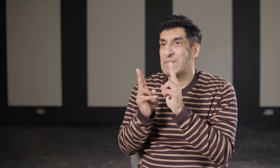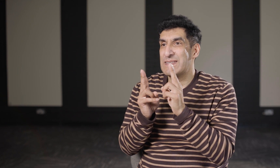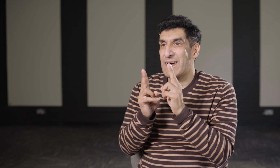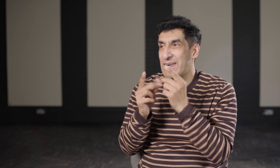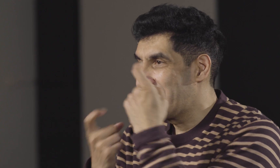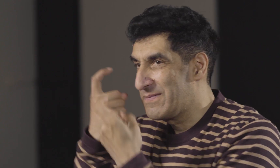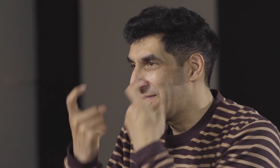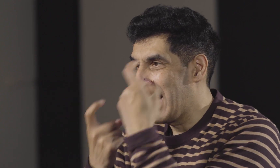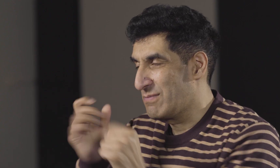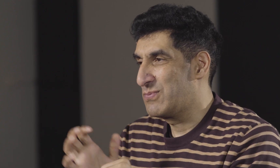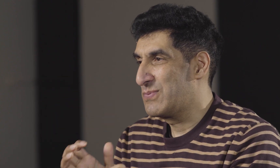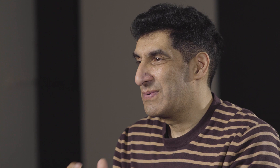them.